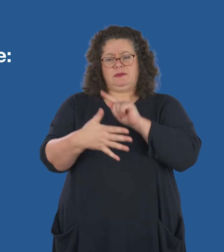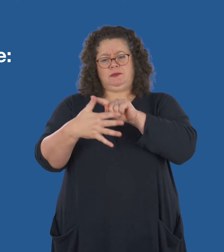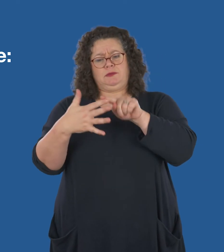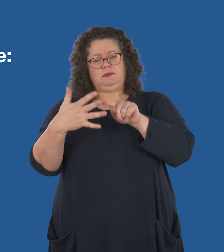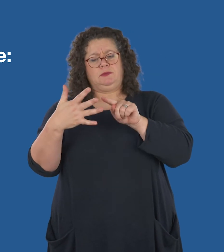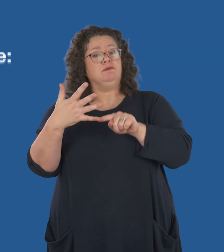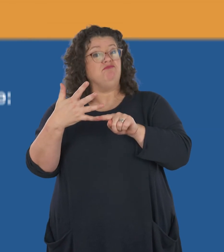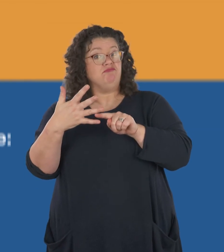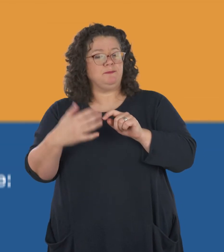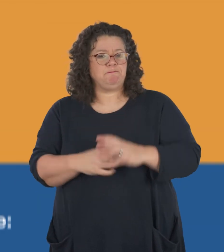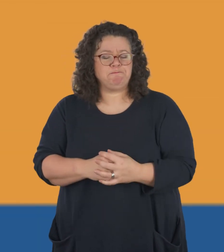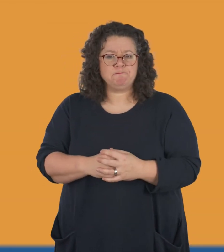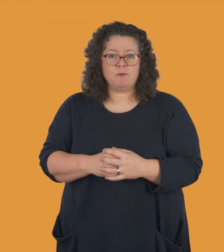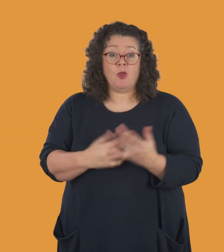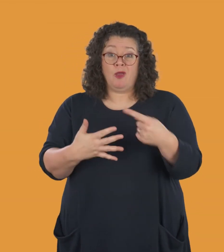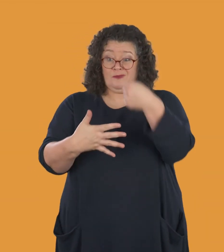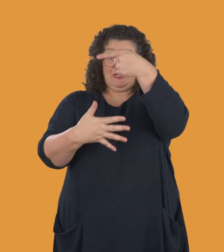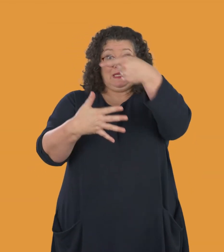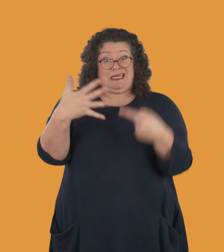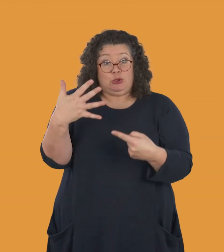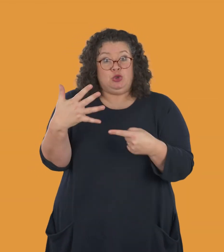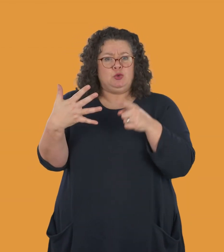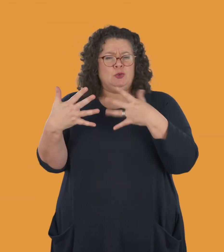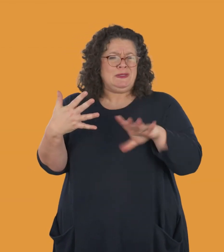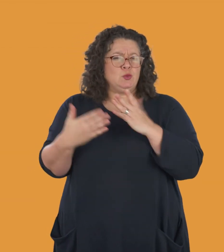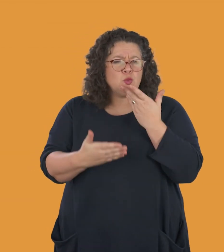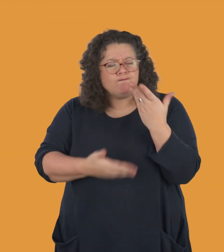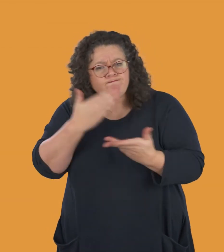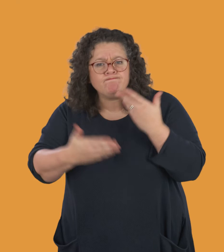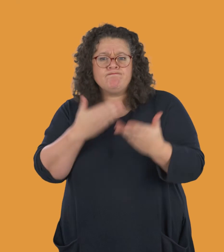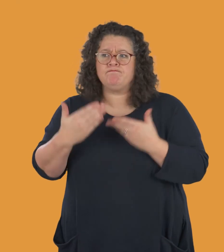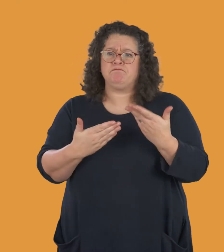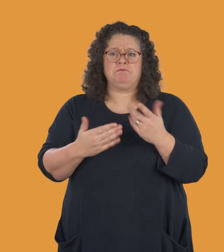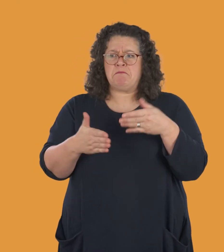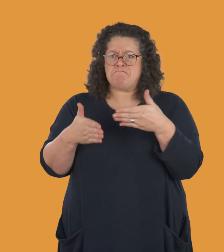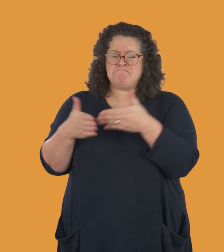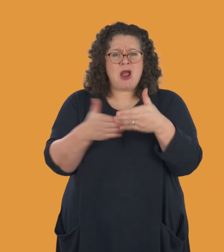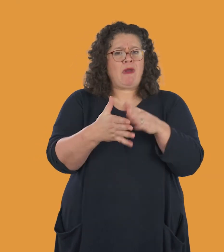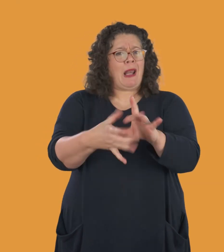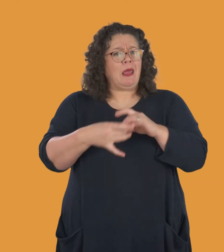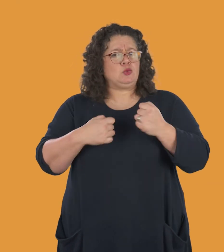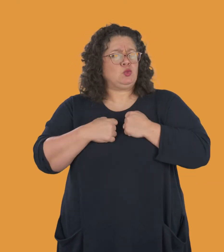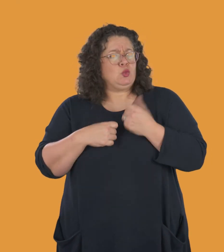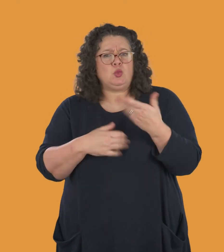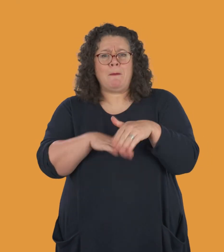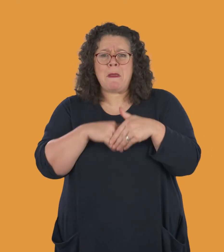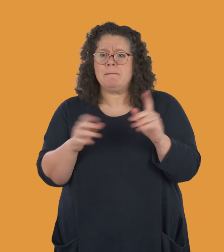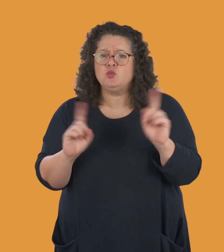For each of these, you will be asked to describe the impairment-related barrier you face, the reasonable adjustment you require to overcome